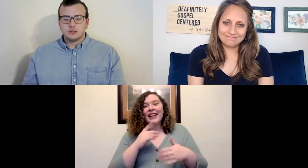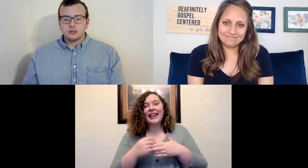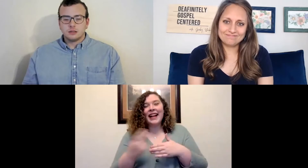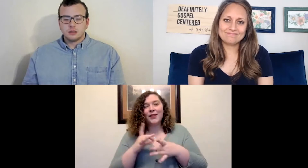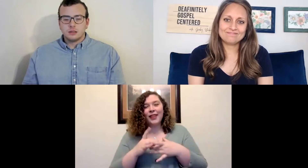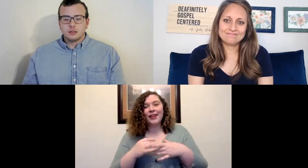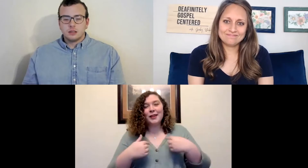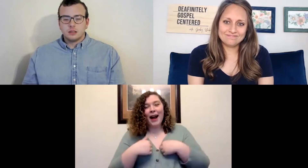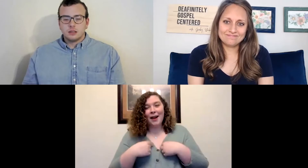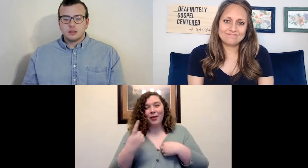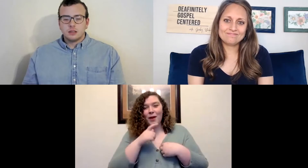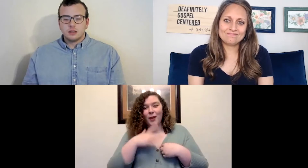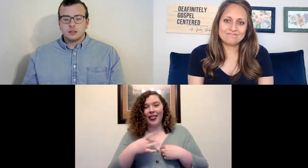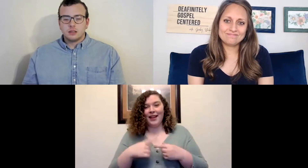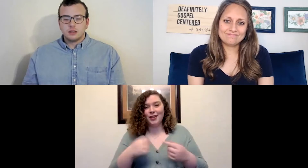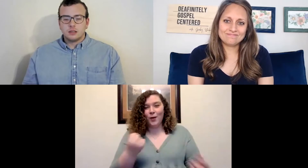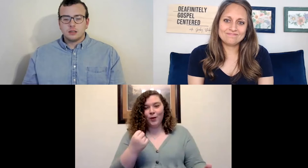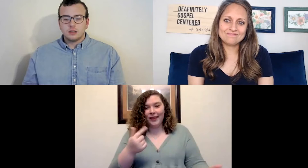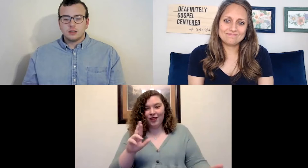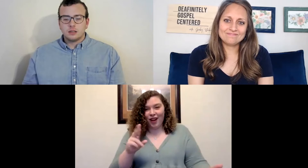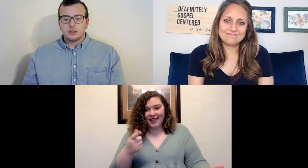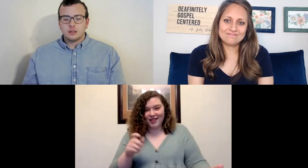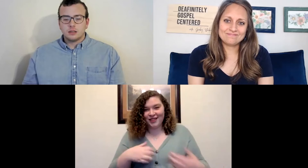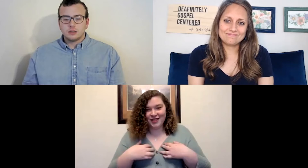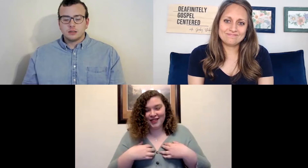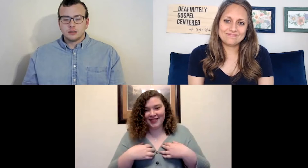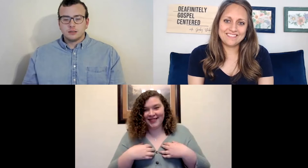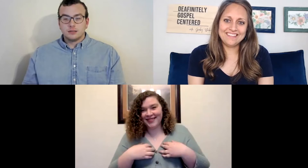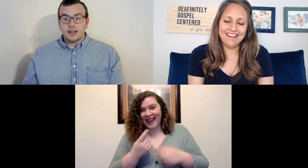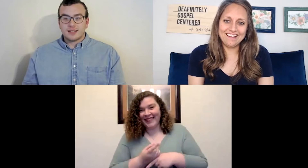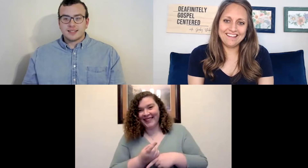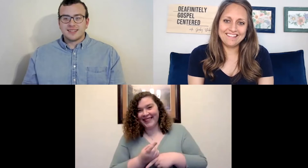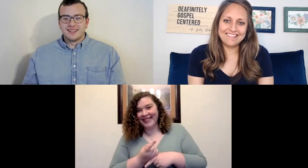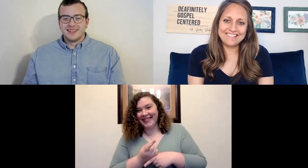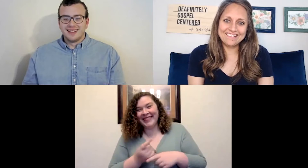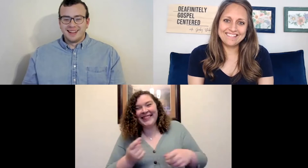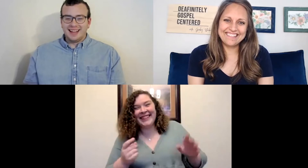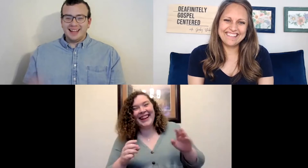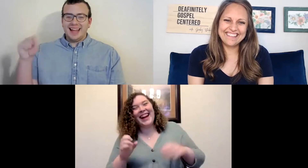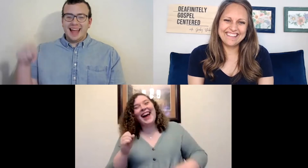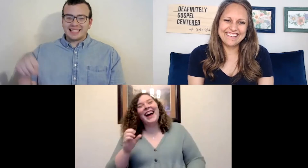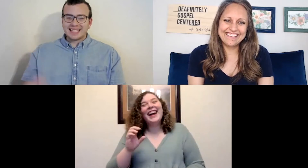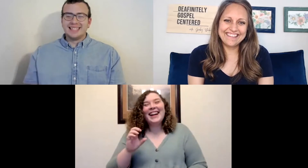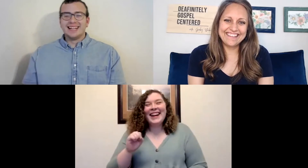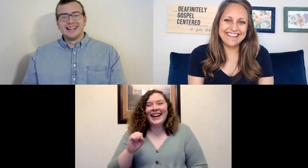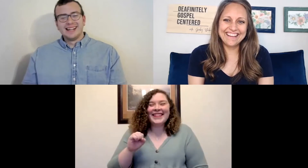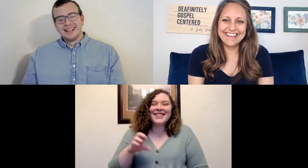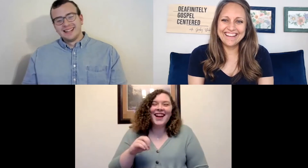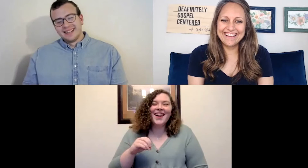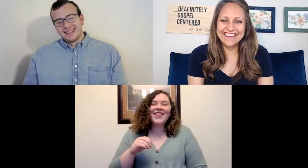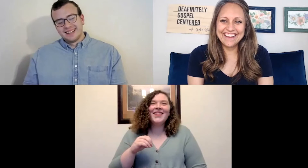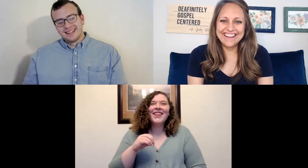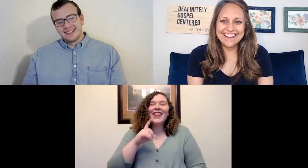to forgive and move forward. And I think that of the relationship, Yes. I'm typically the one that likes to hold grudges, right?